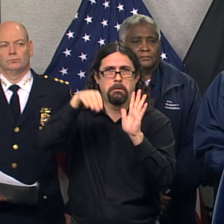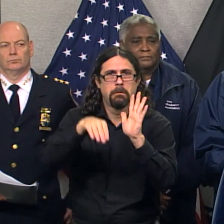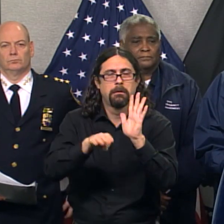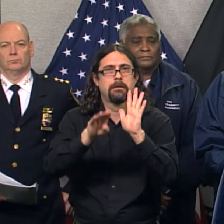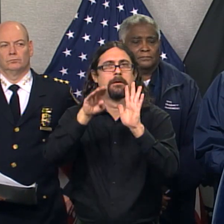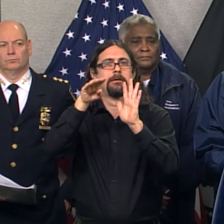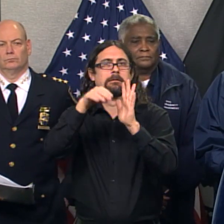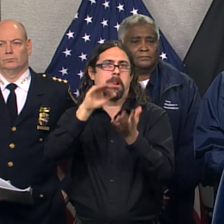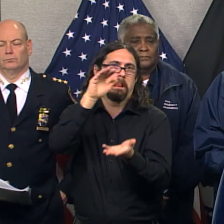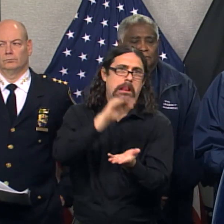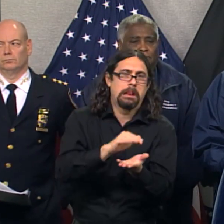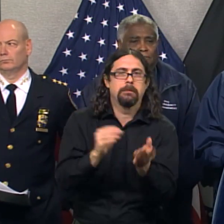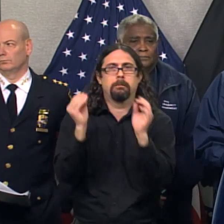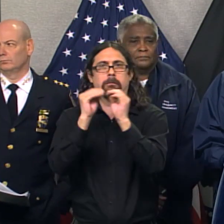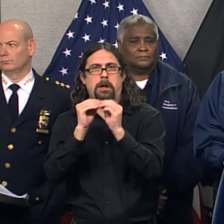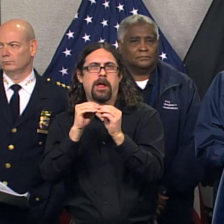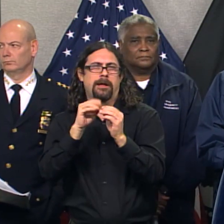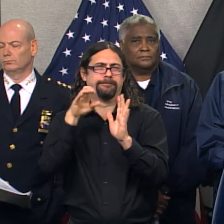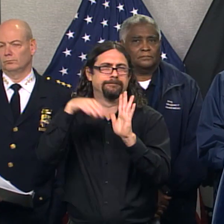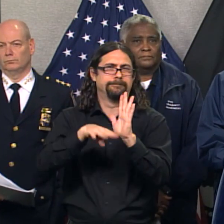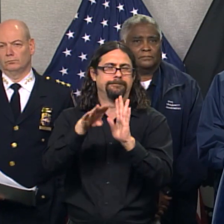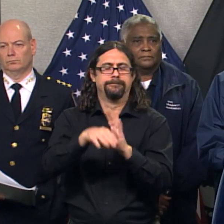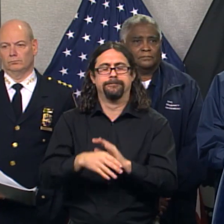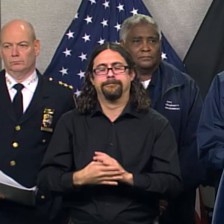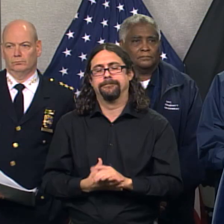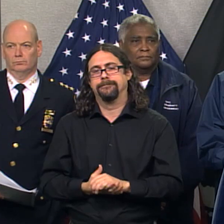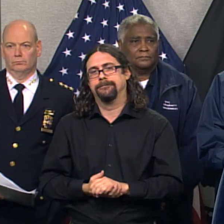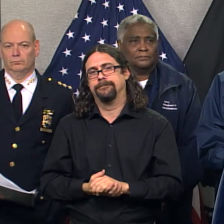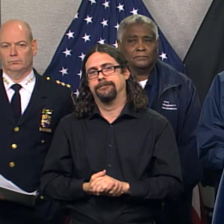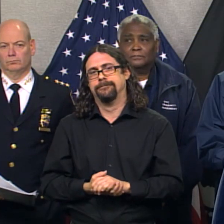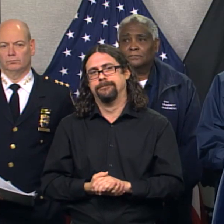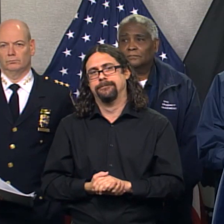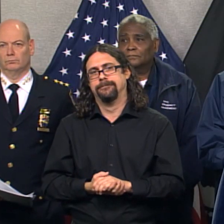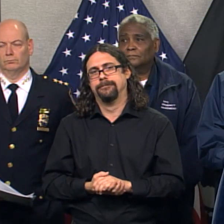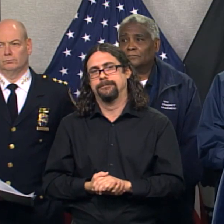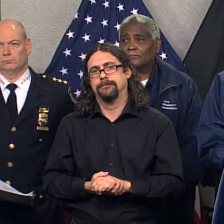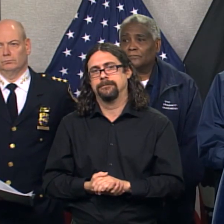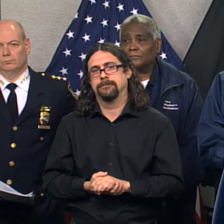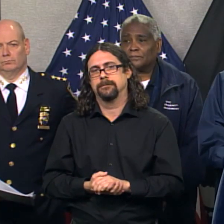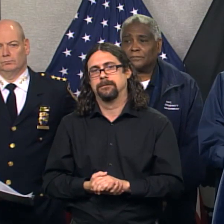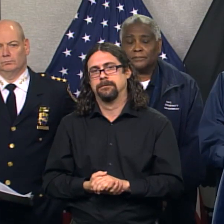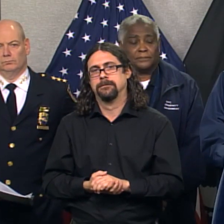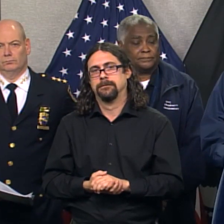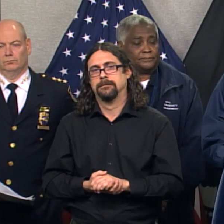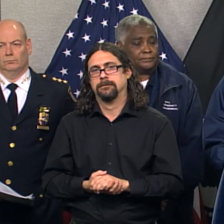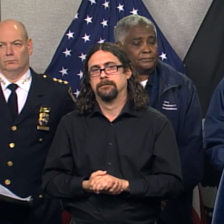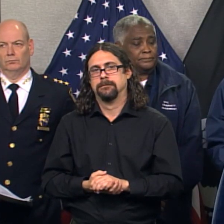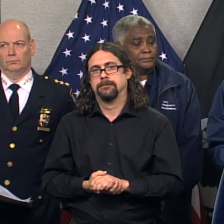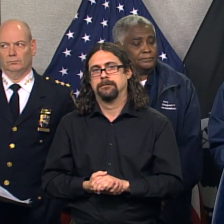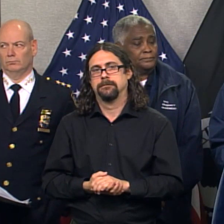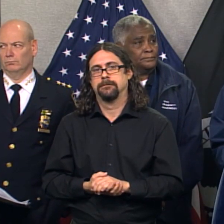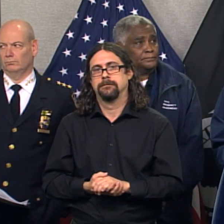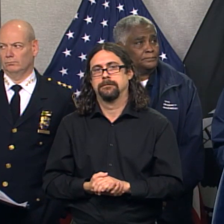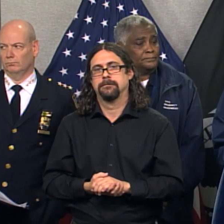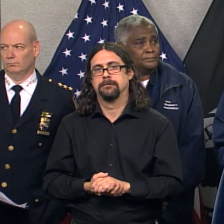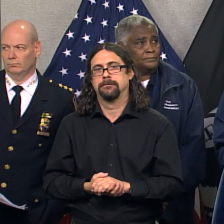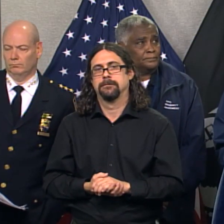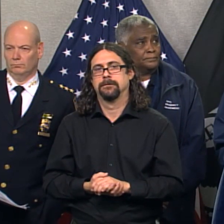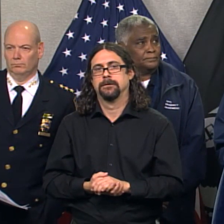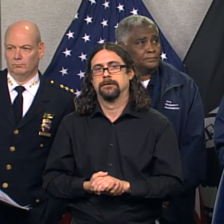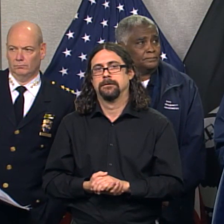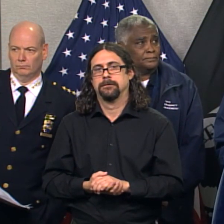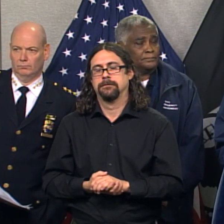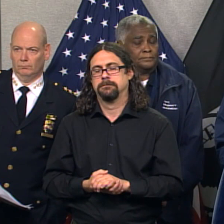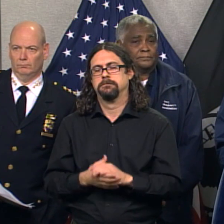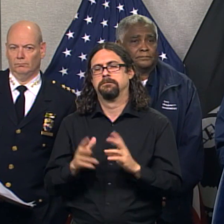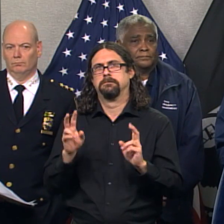start to see reduce in an hour or two. Then the winter storm warning will go all the way till 6 p.m. at this